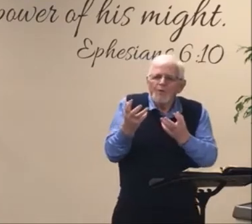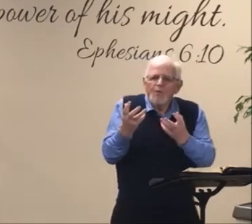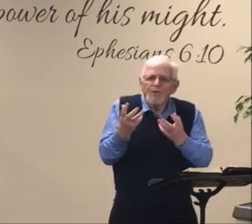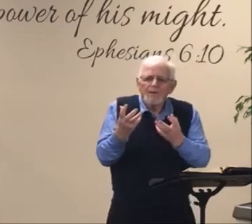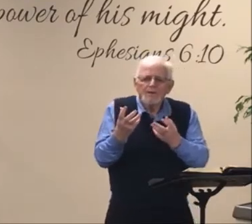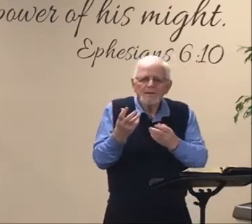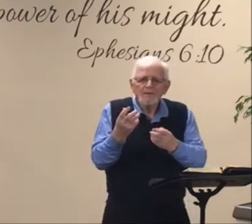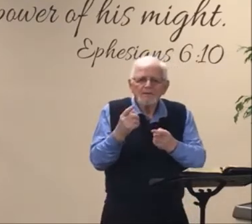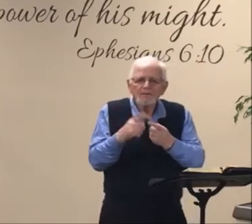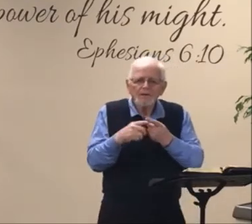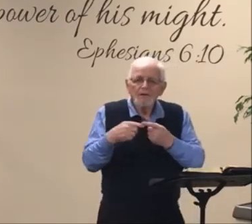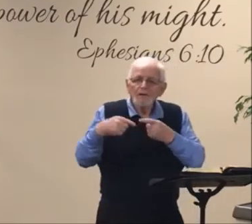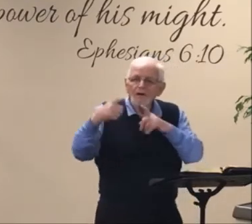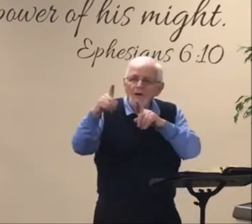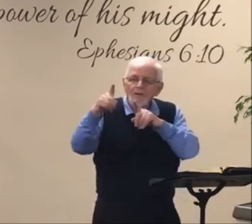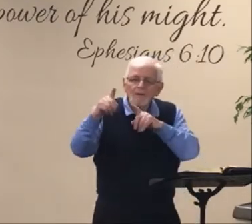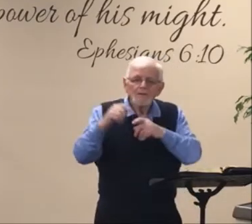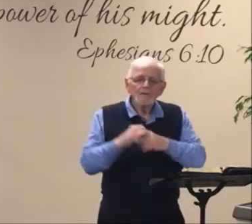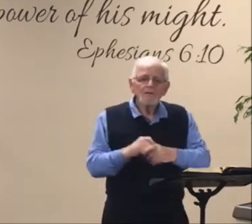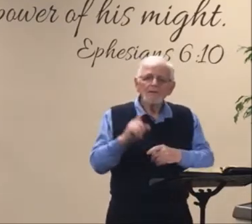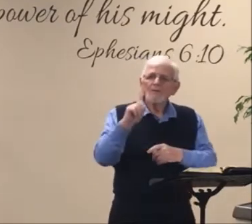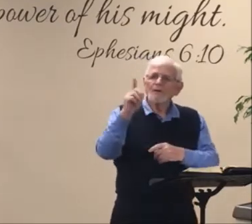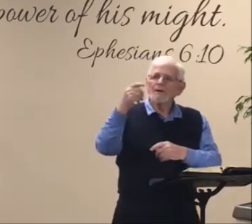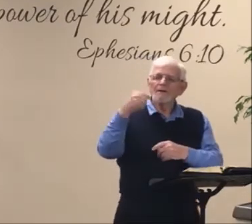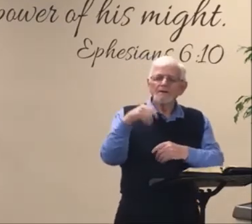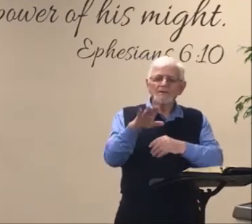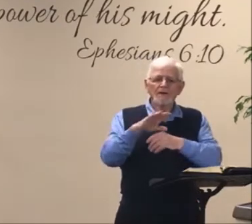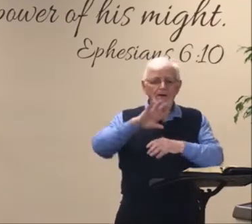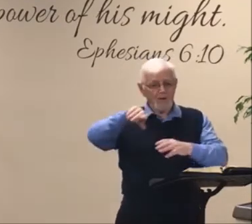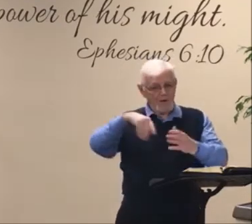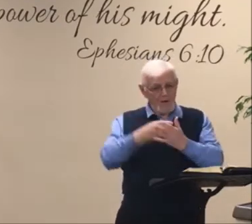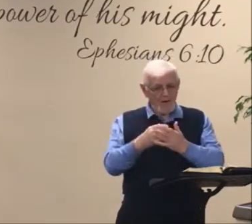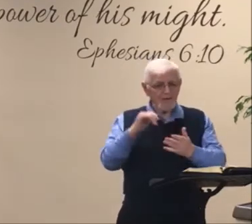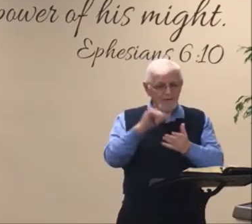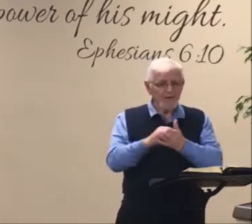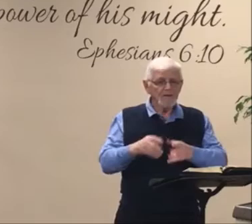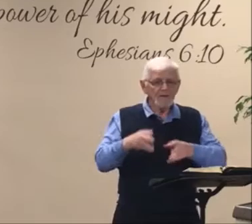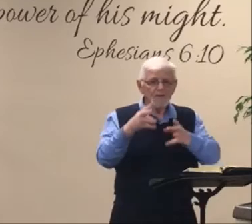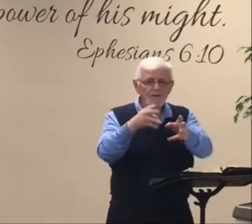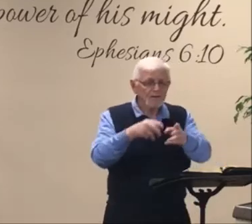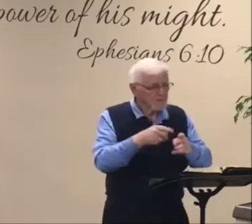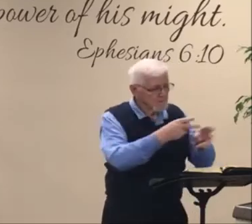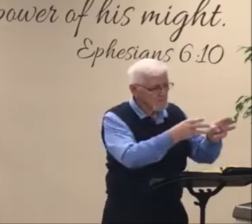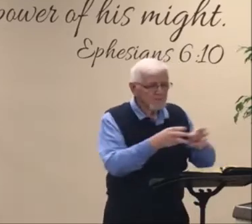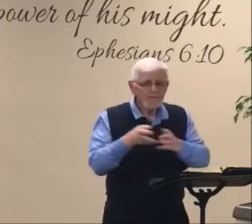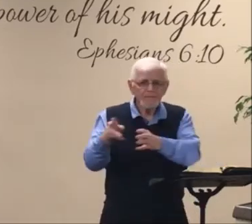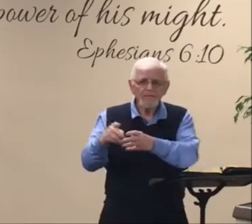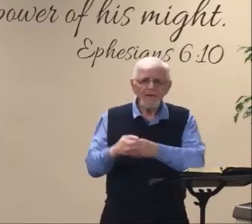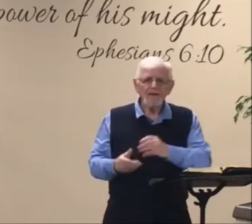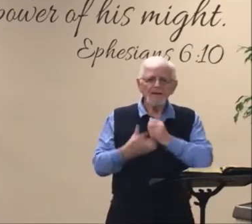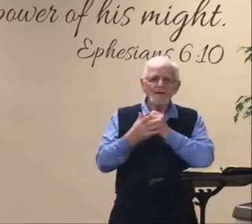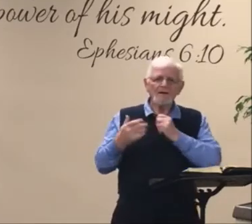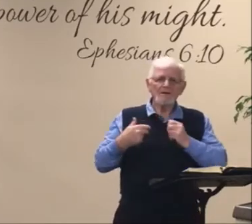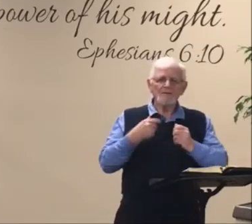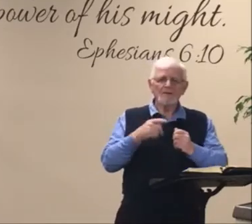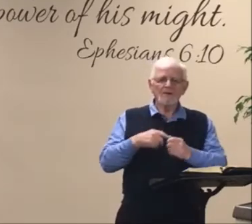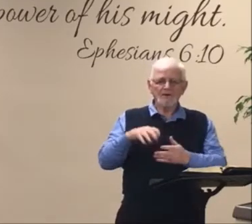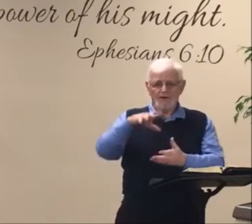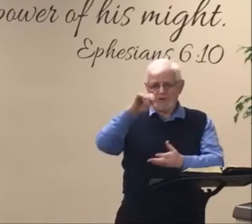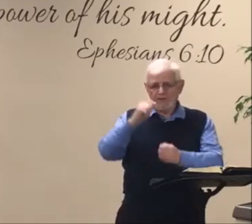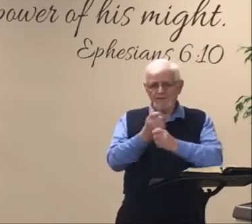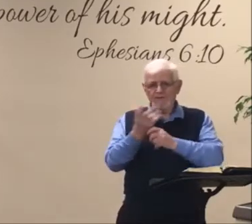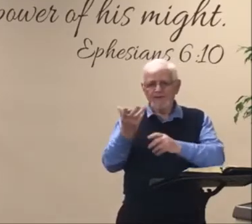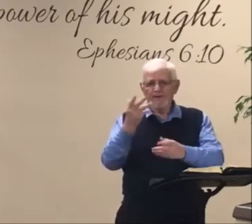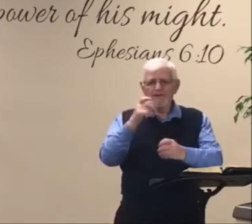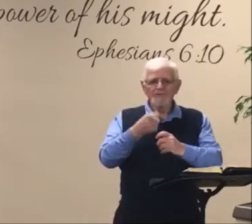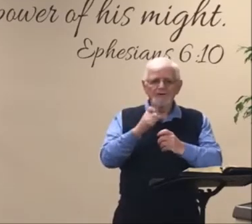to be willing to go either way. And Lord, we've all been down this track, some of us further than others. But Lord, I ask you to help us to learn some things from Jacob's